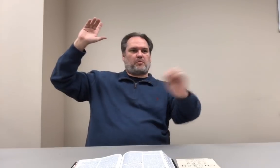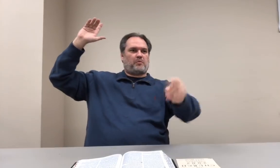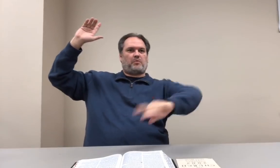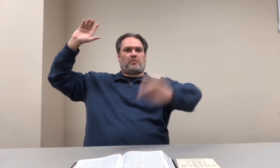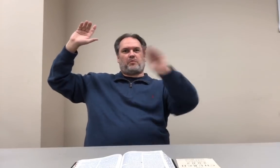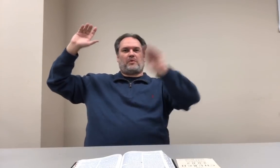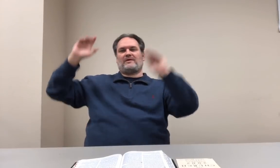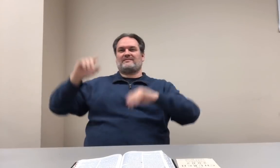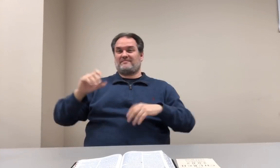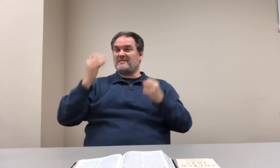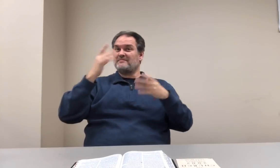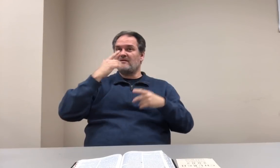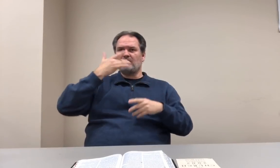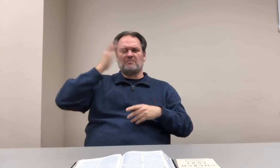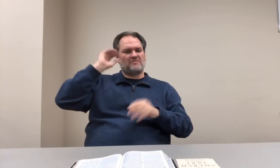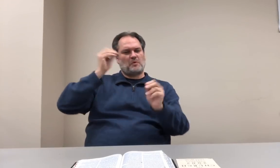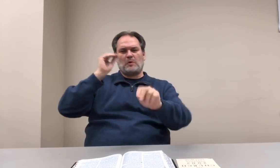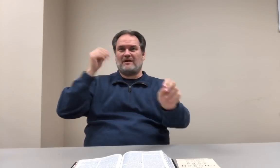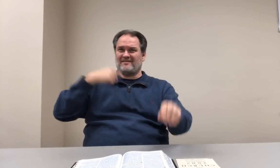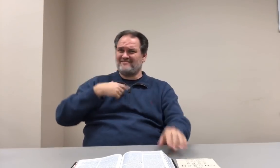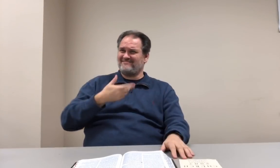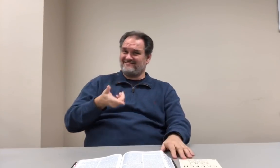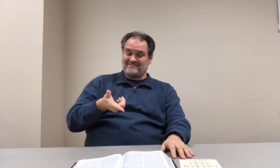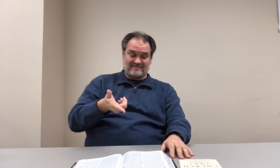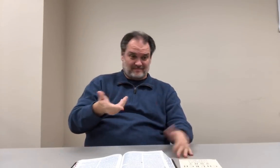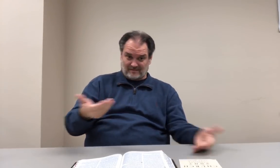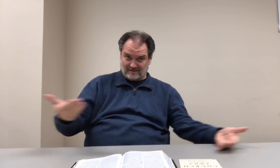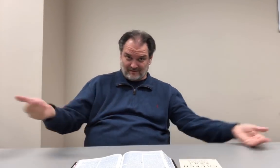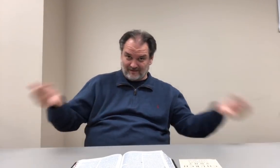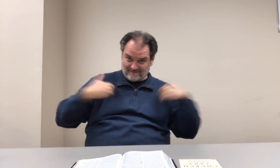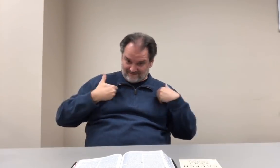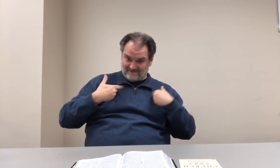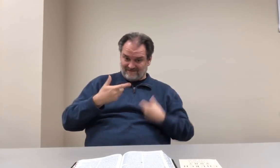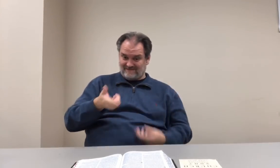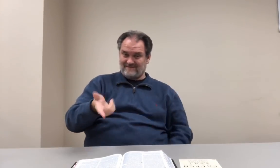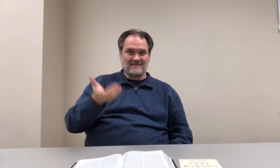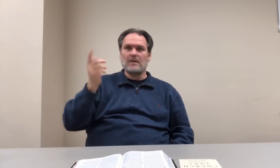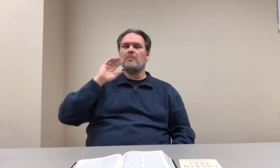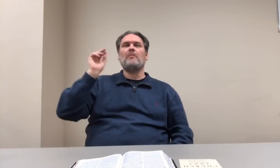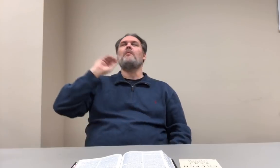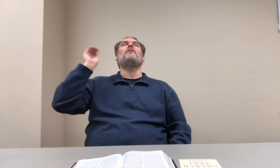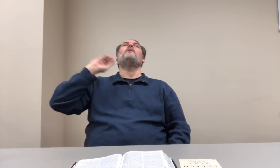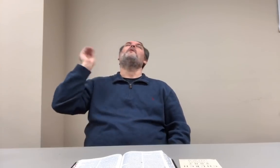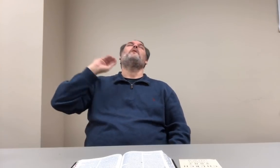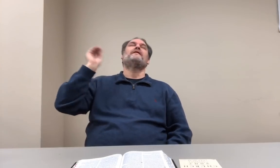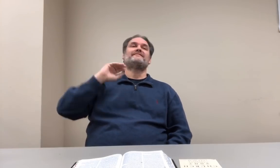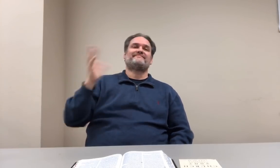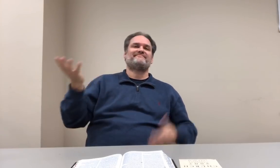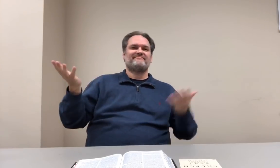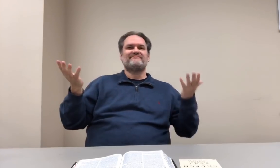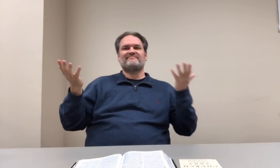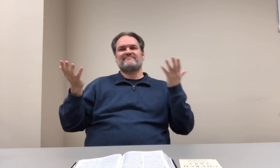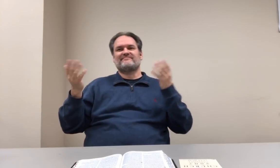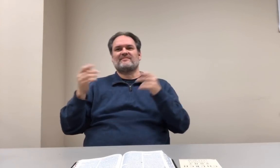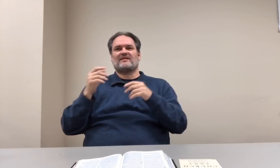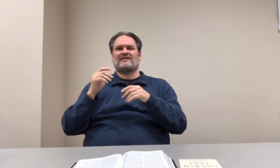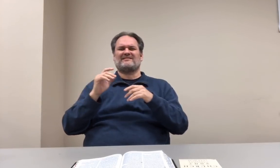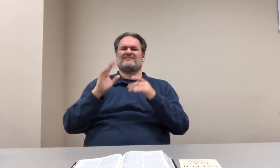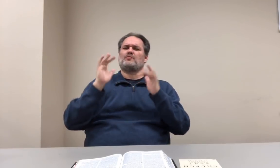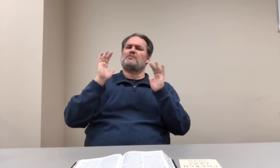cannot increase or decrease, but He cannot grow or increase, because that would mean if He is, then He's either changing for the better or for the